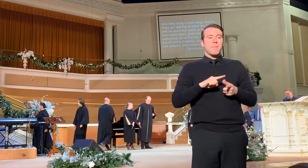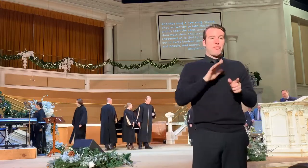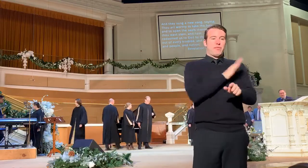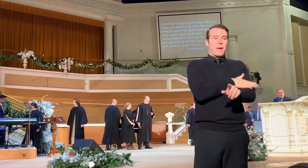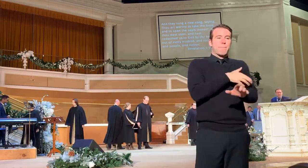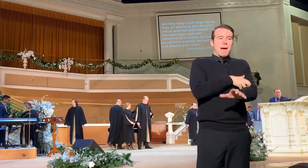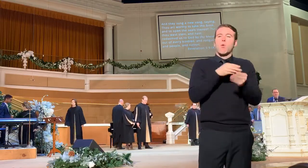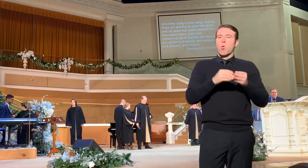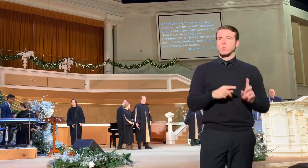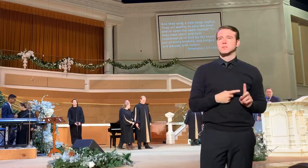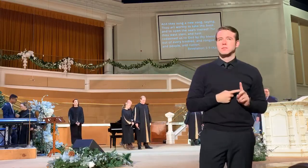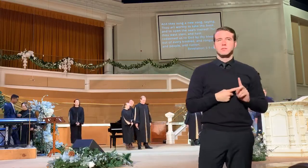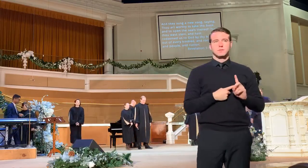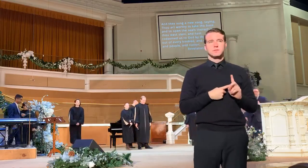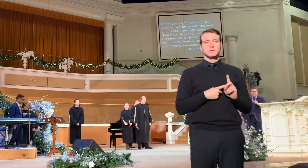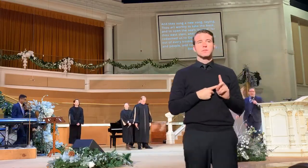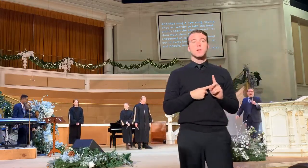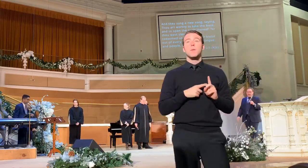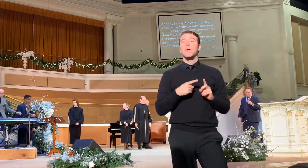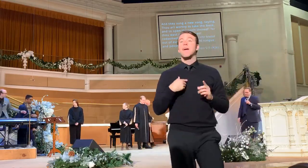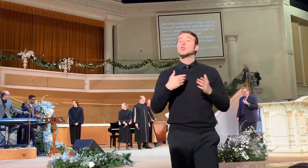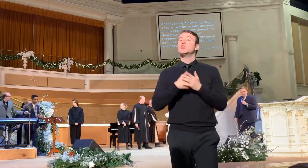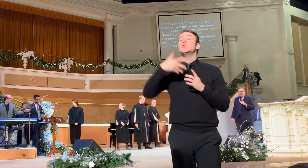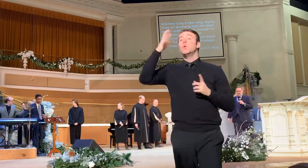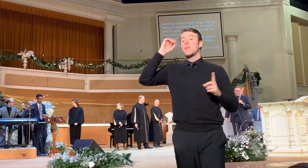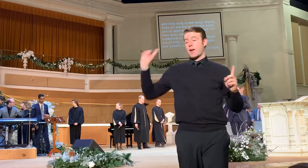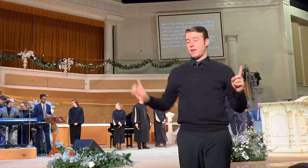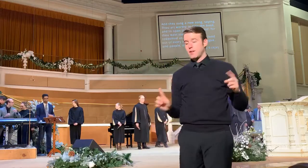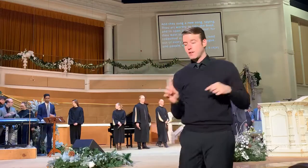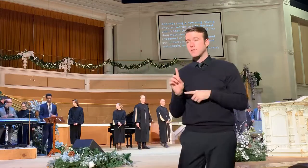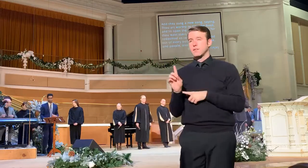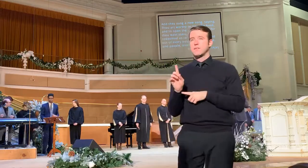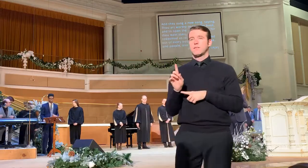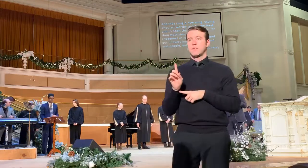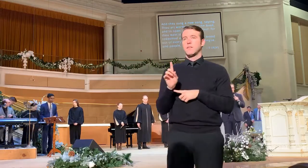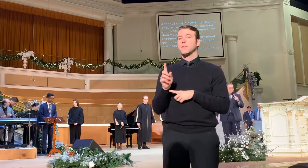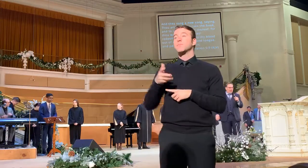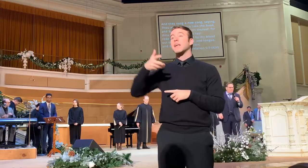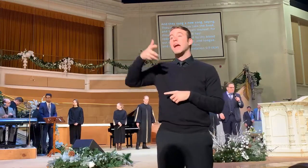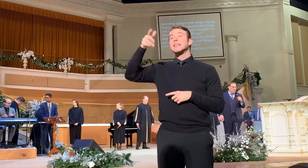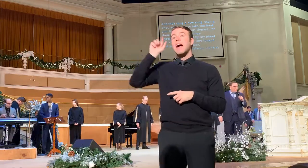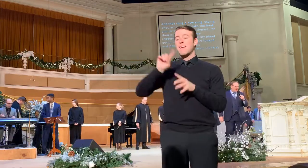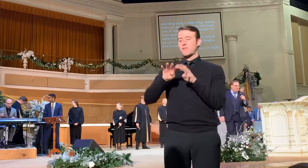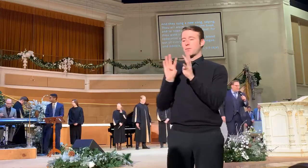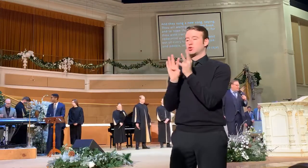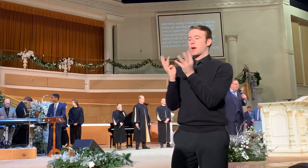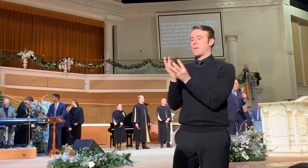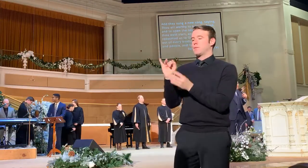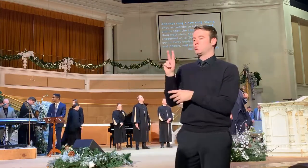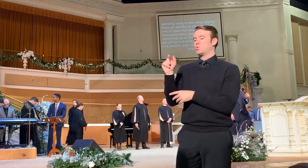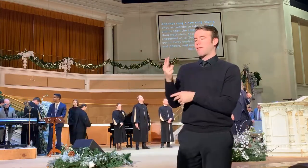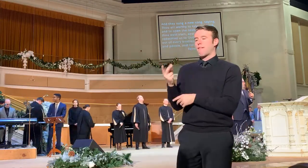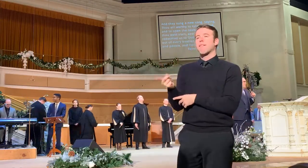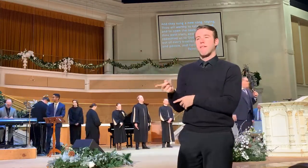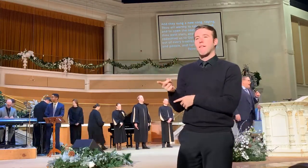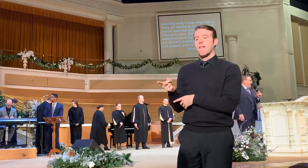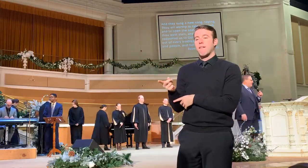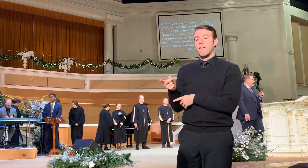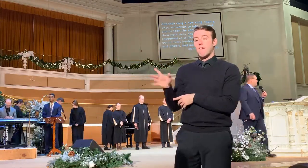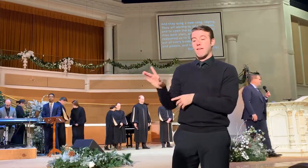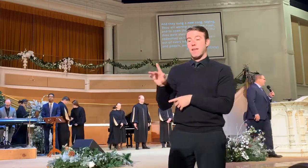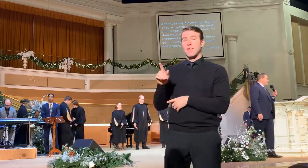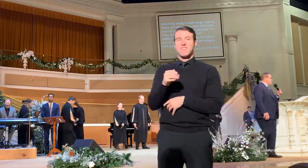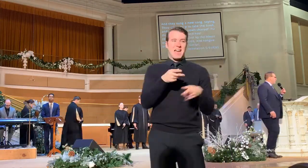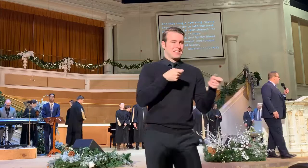power. But this new lion, the lion of the tribe of Judah, the scepter's